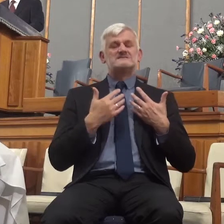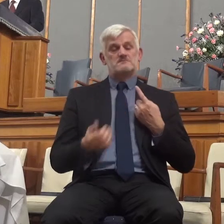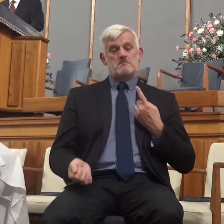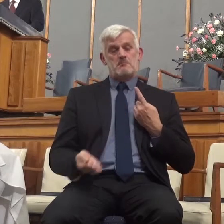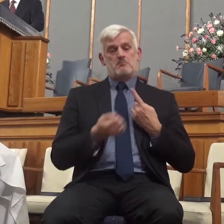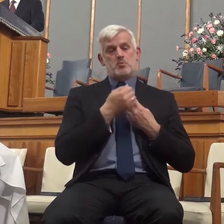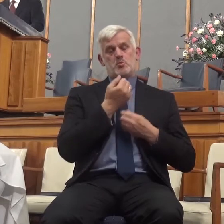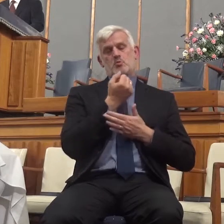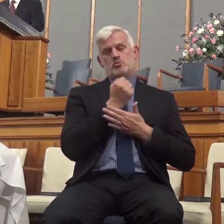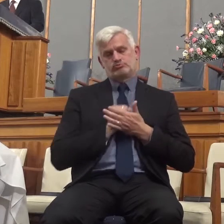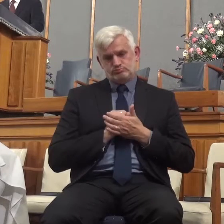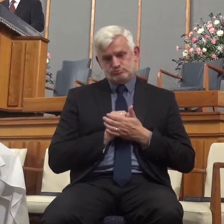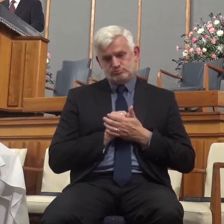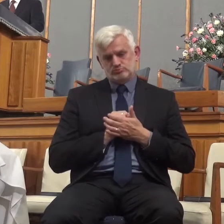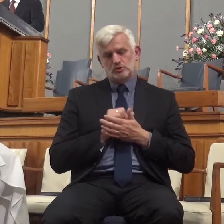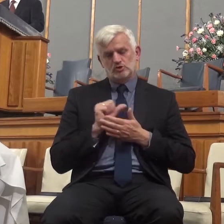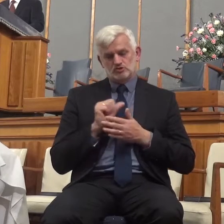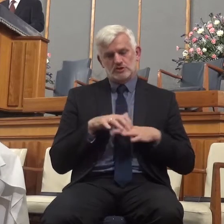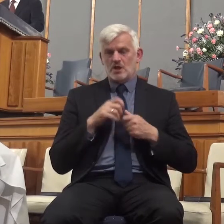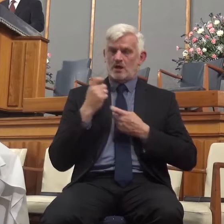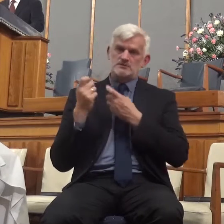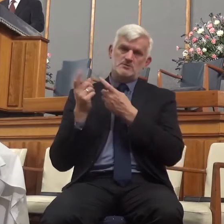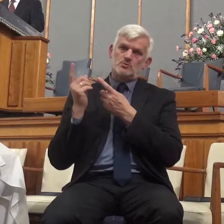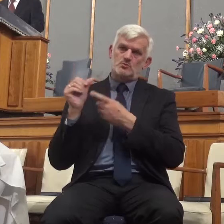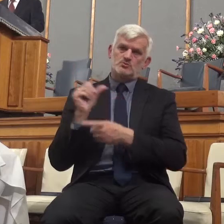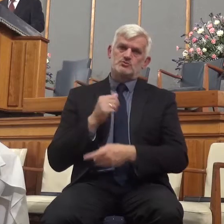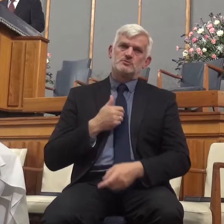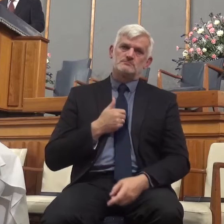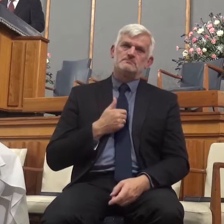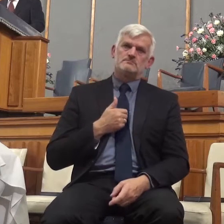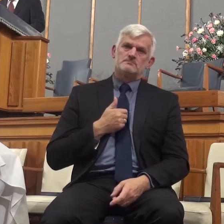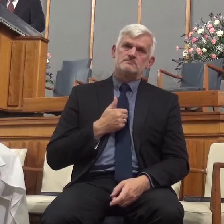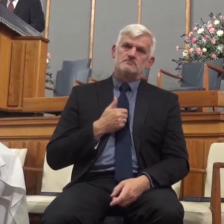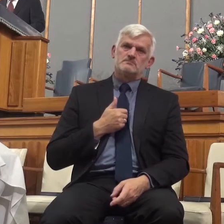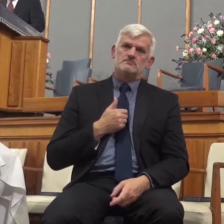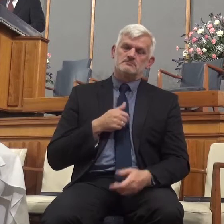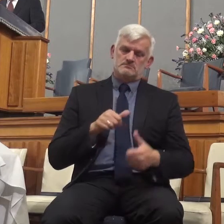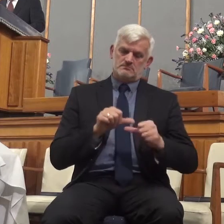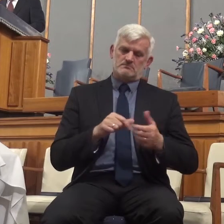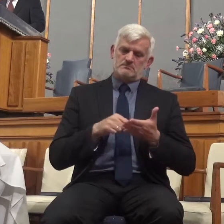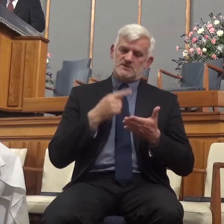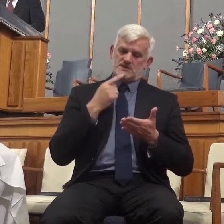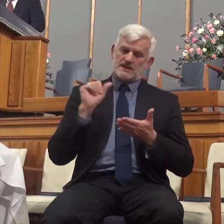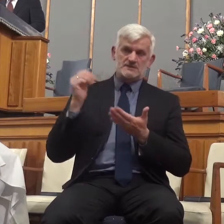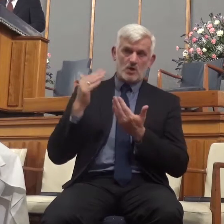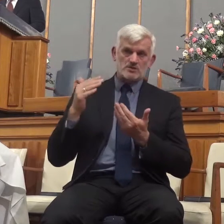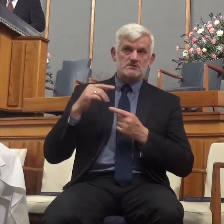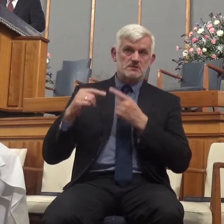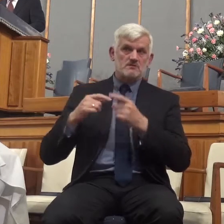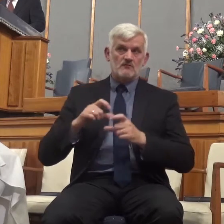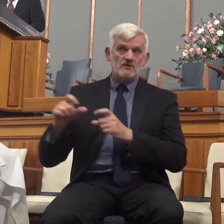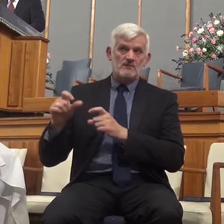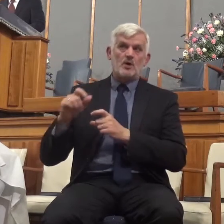put us into a more seeking frame. But his mercy endureth forever, and he will